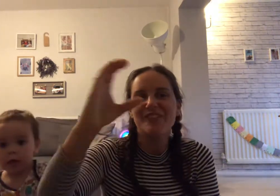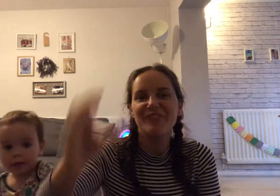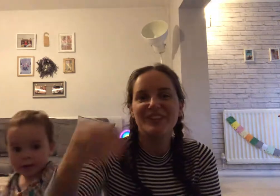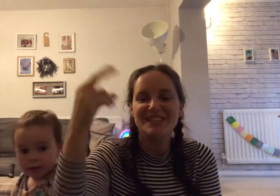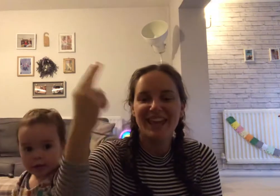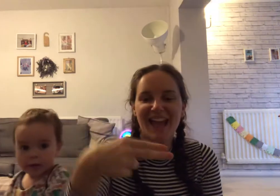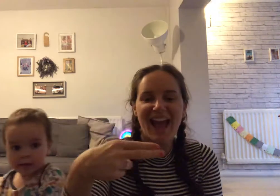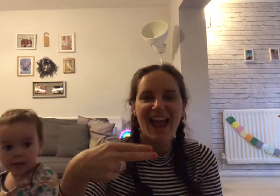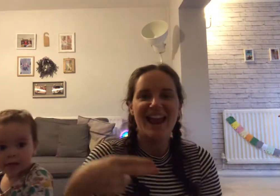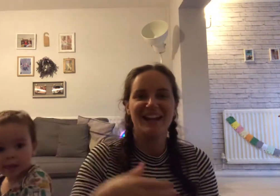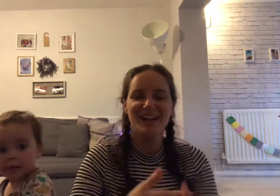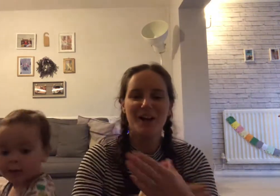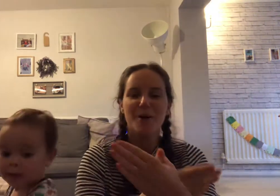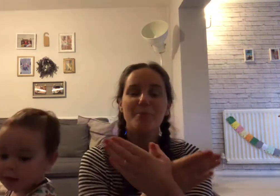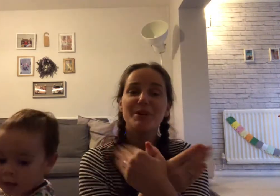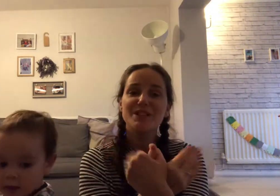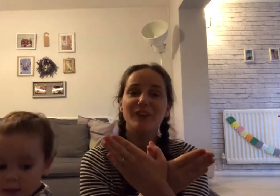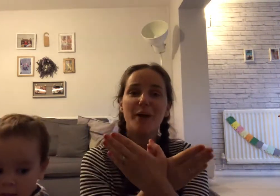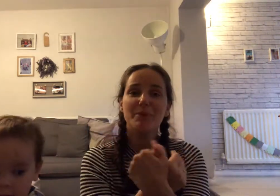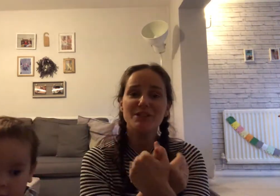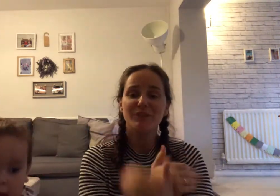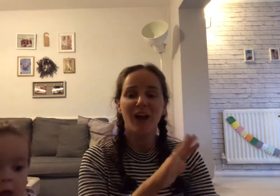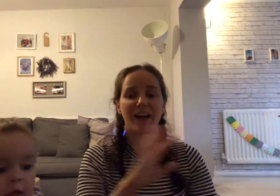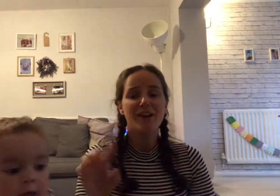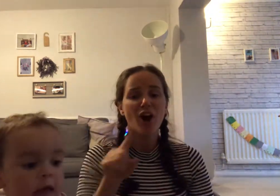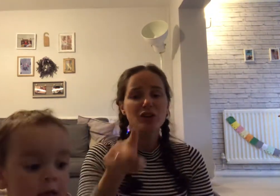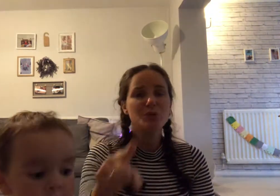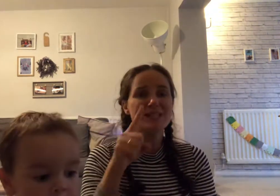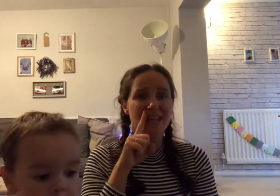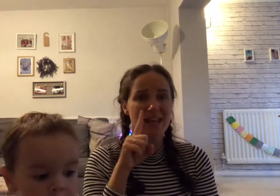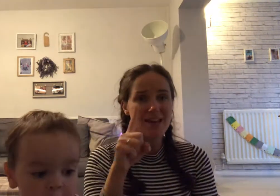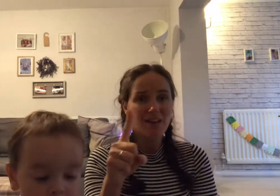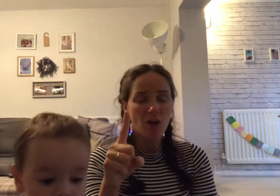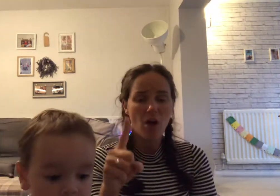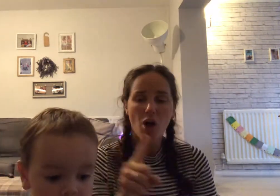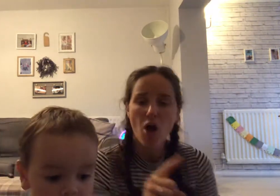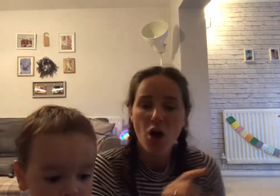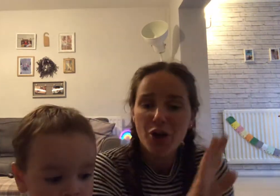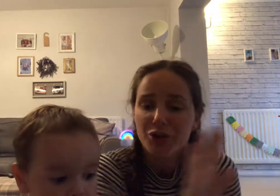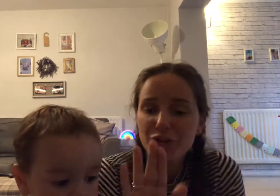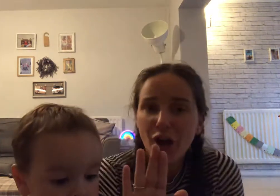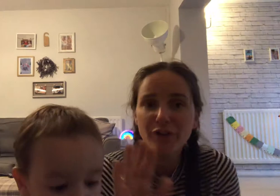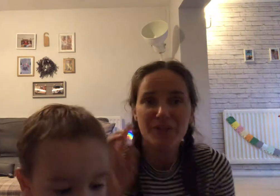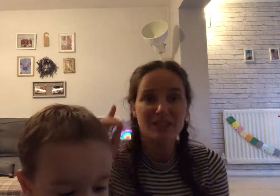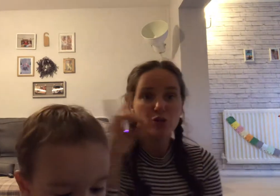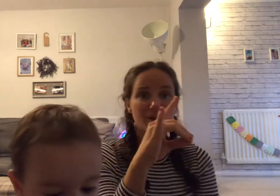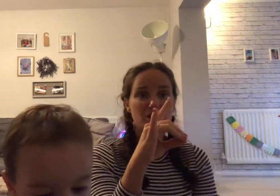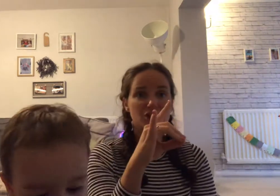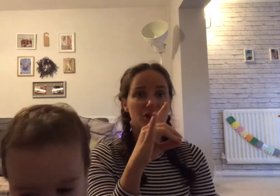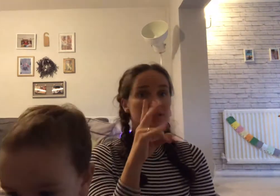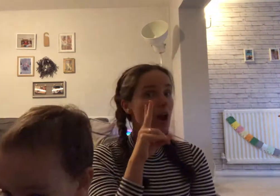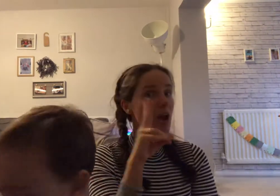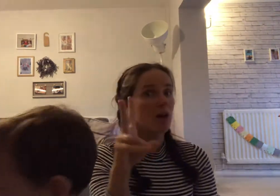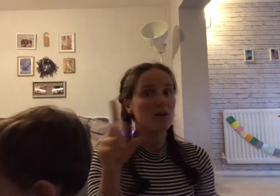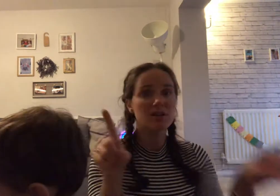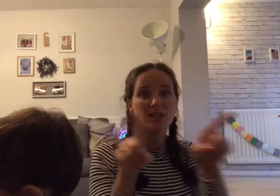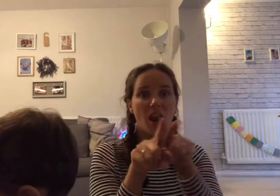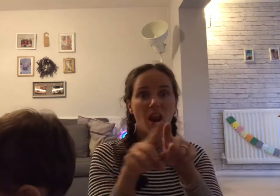elephant again. Butterfly, can't you see? None of these creatures looks like